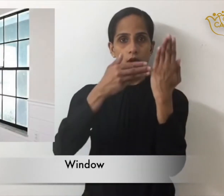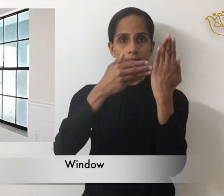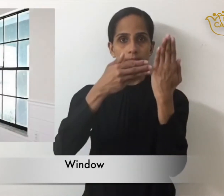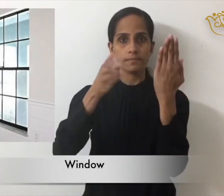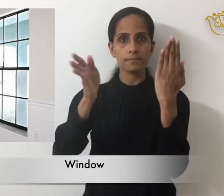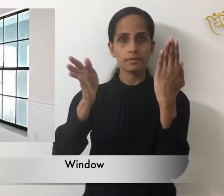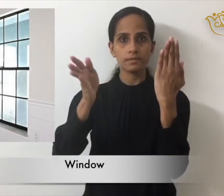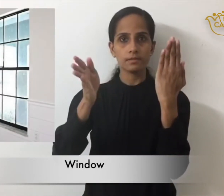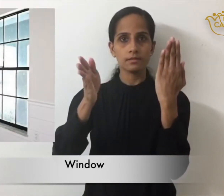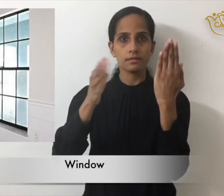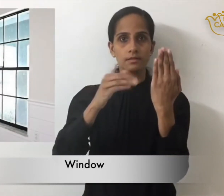window,